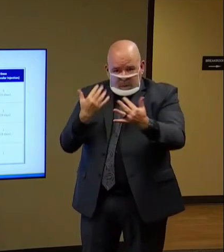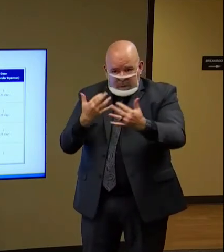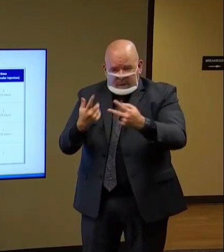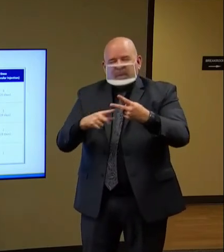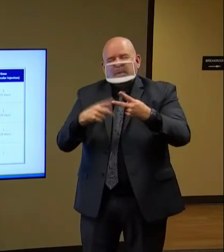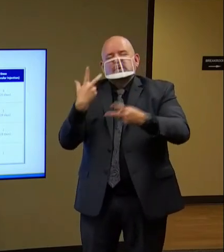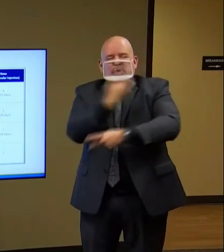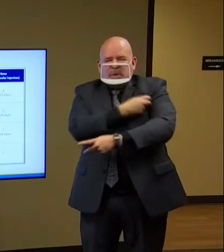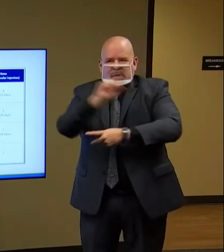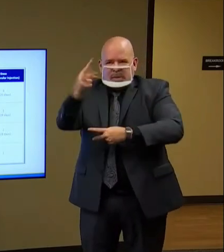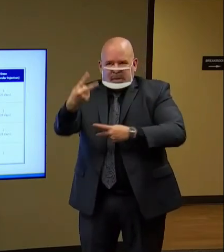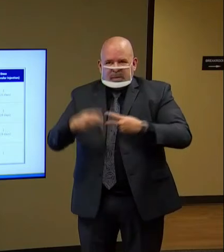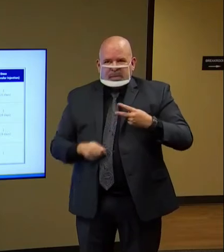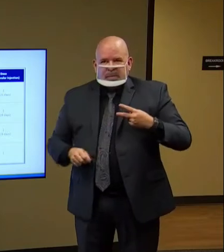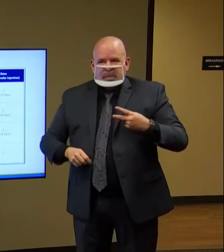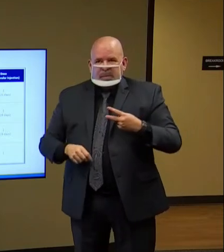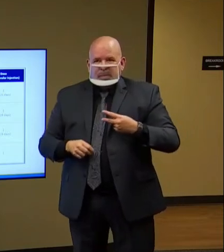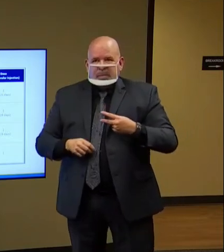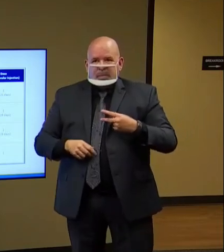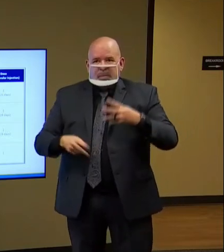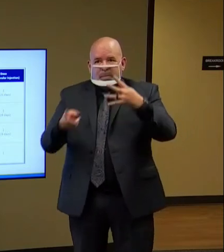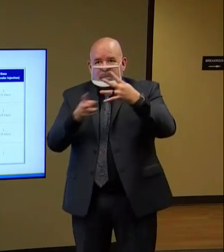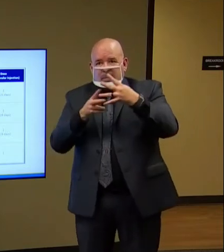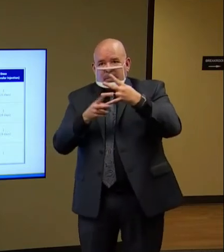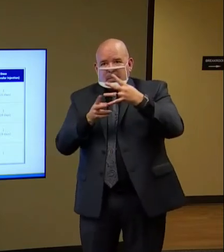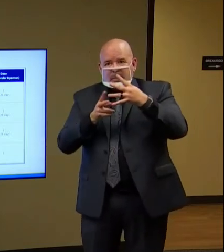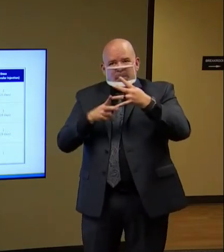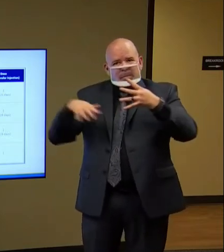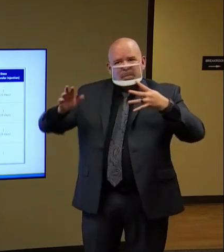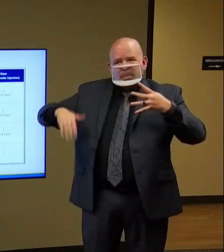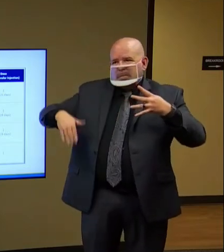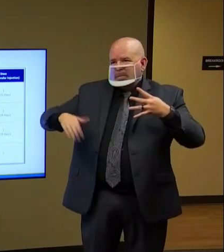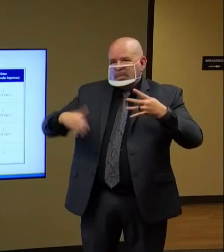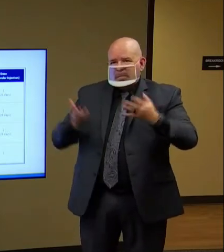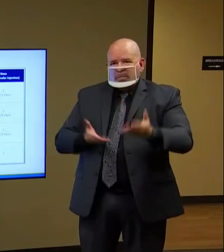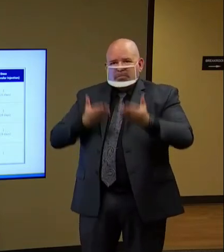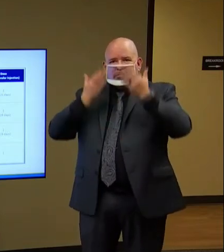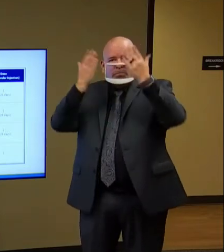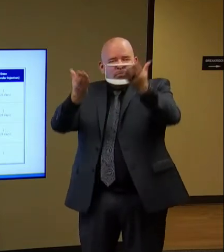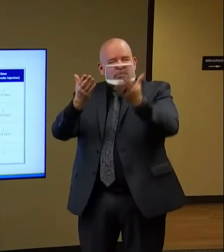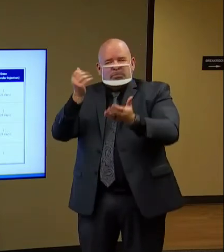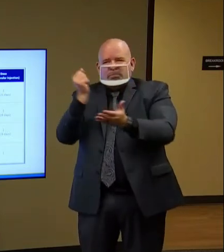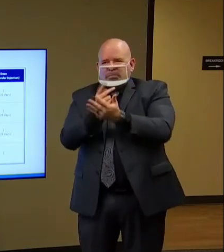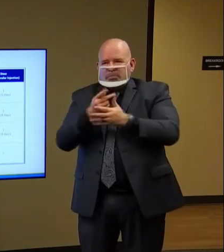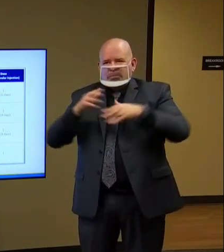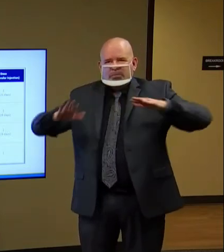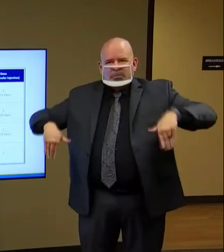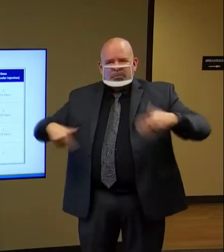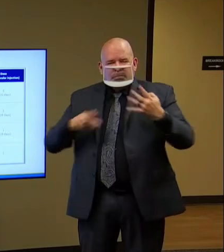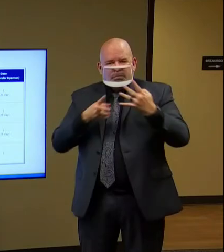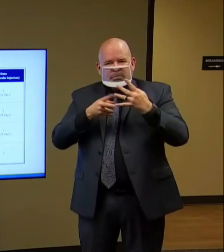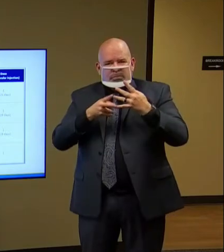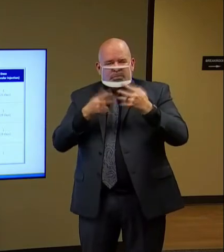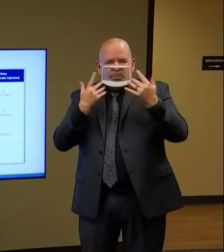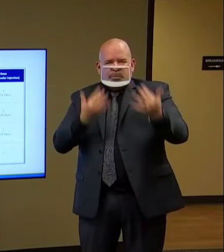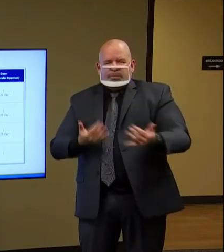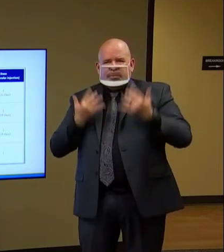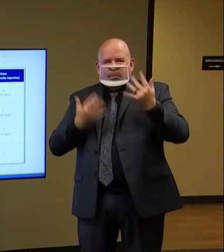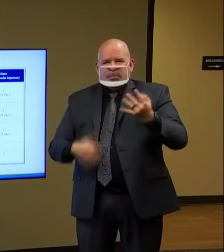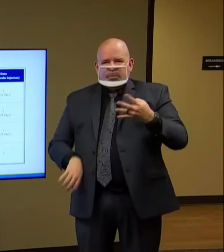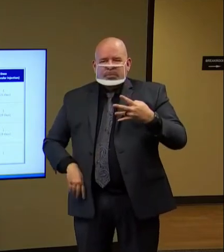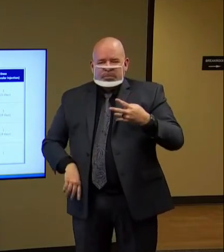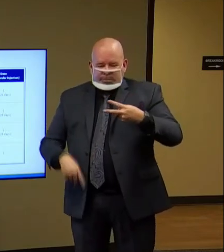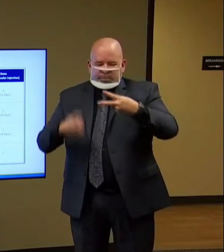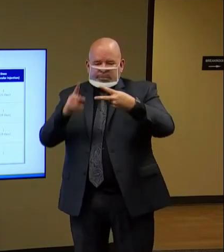note, the Johnson & Johnson product is the only one that really is a single dose, or it's being reviewed as a single dose, we believe, and that will